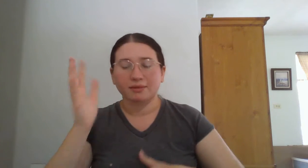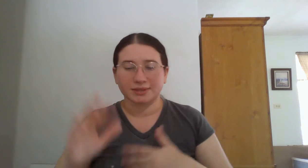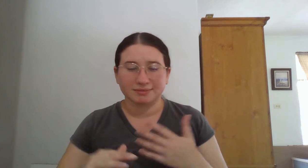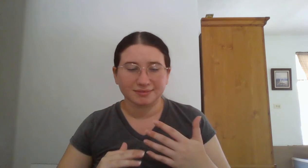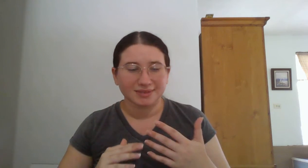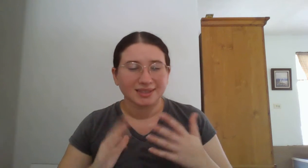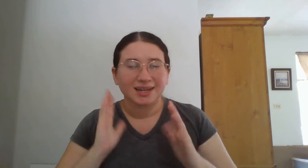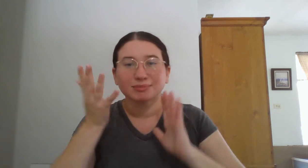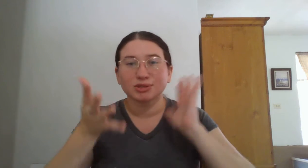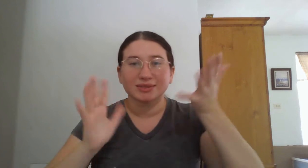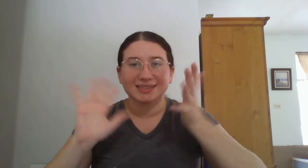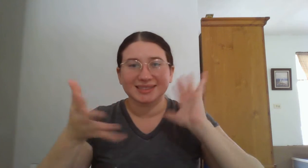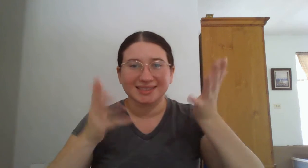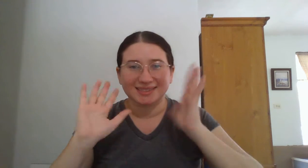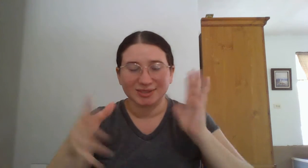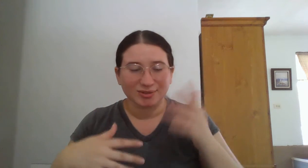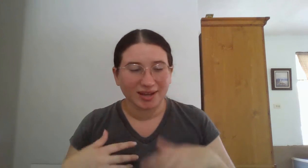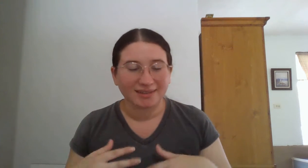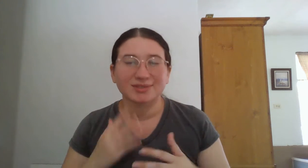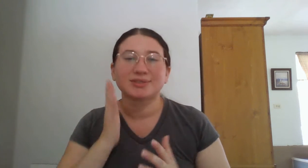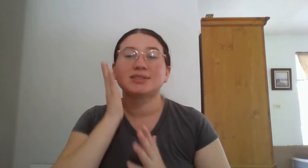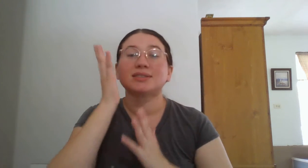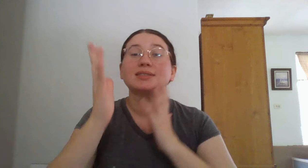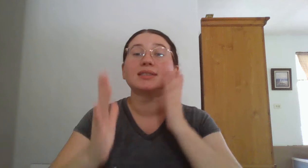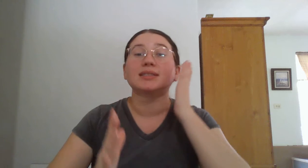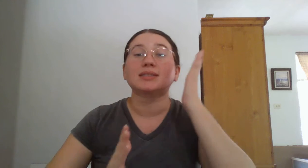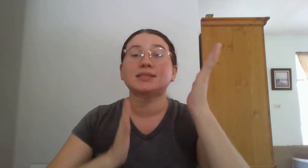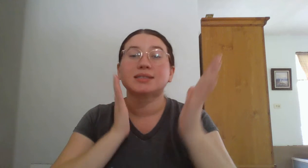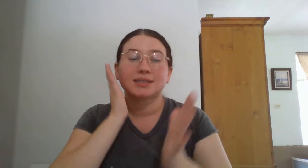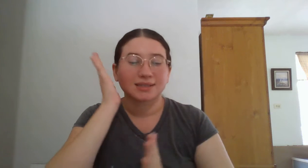Wait, I'm doing this and you don't have to. It's just this.